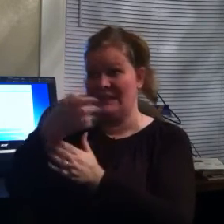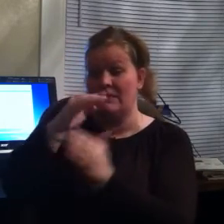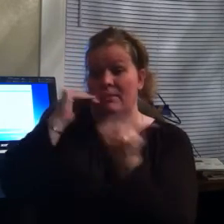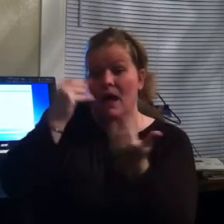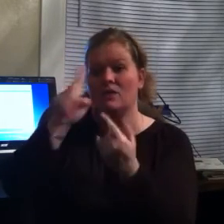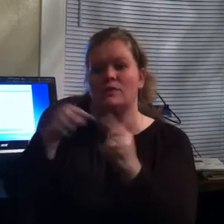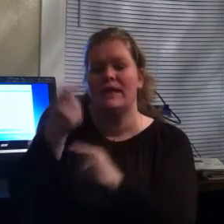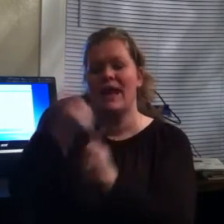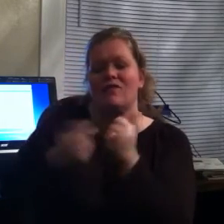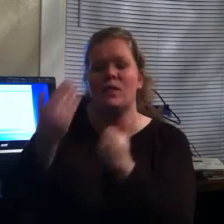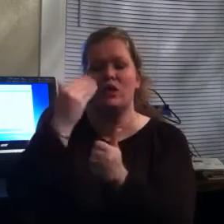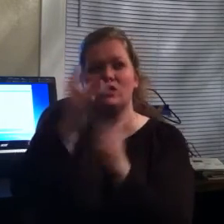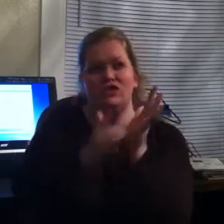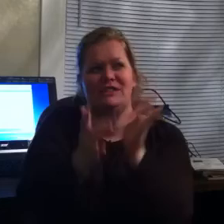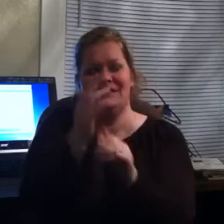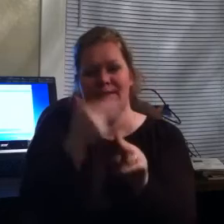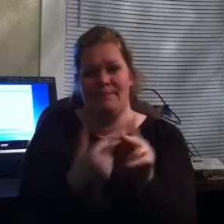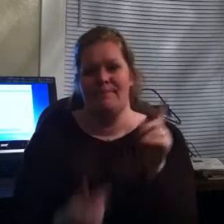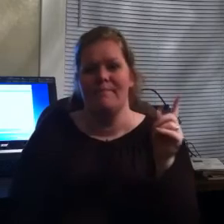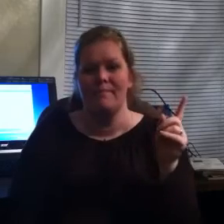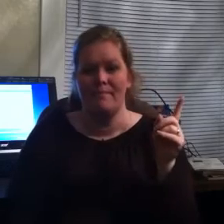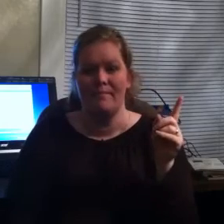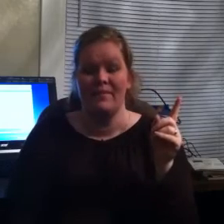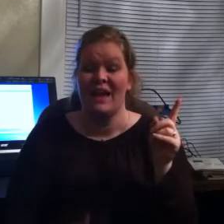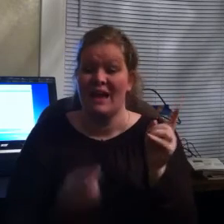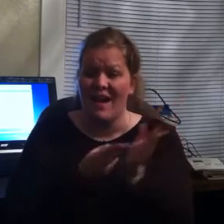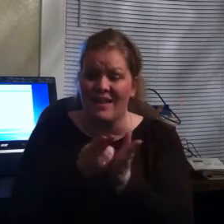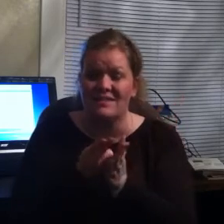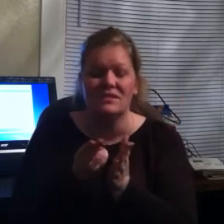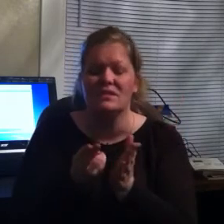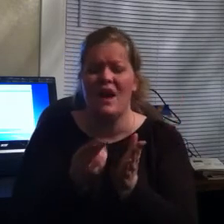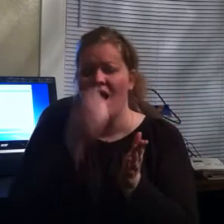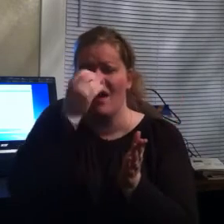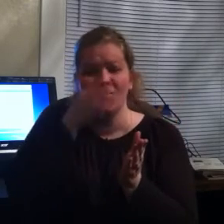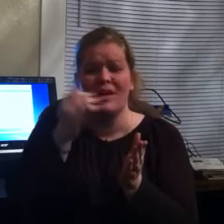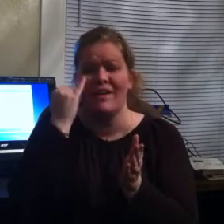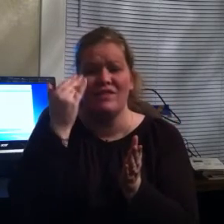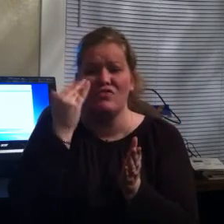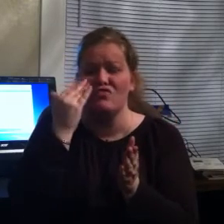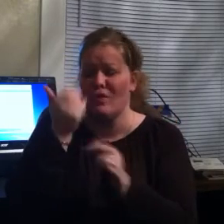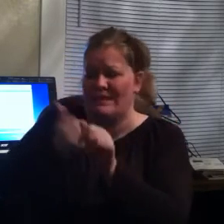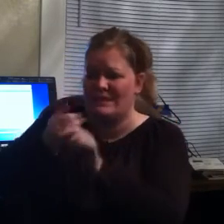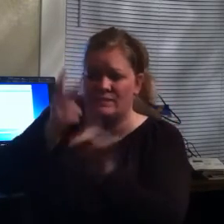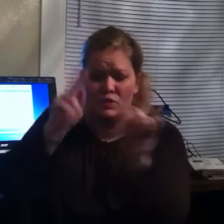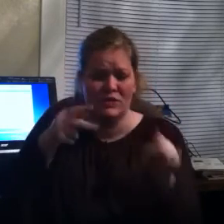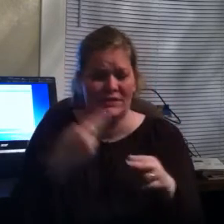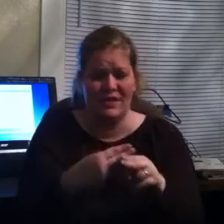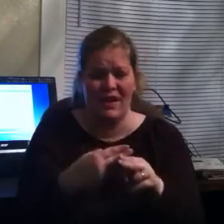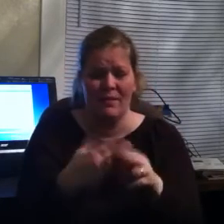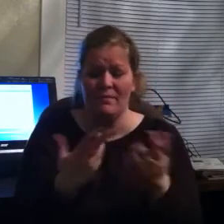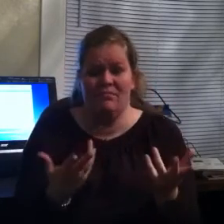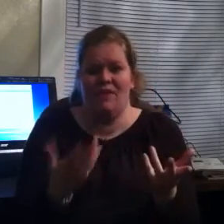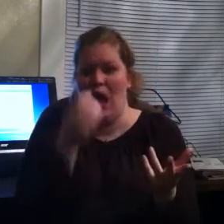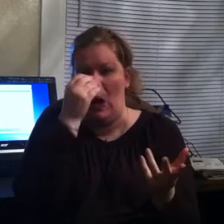name. And honestly, church, I could care less if you know everybody's name. That's not the point of